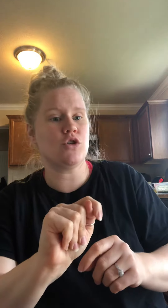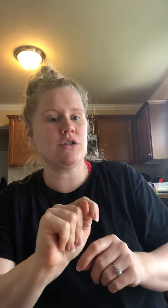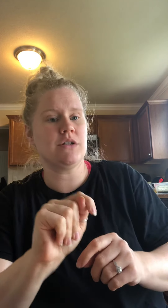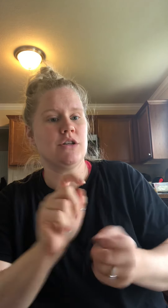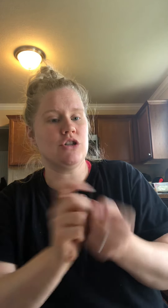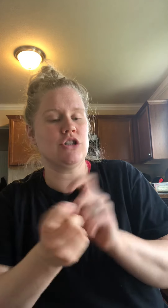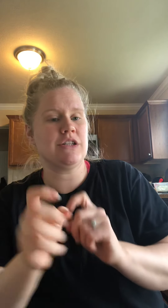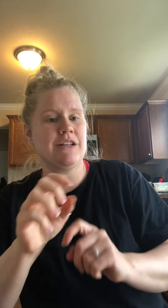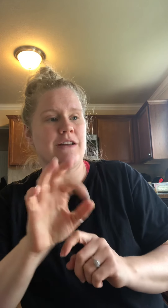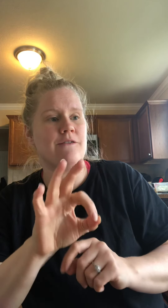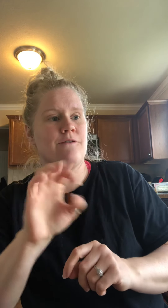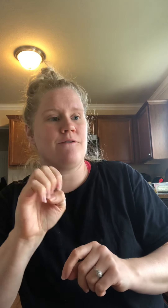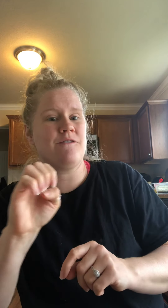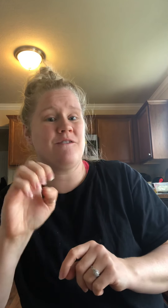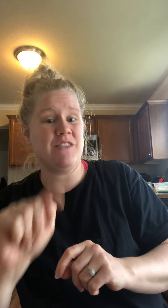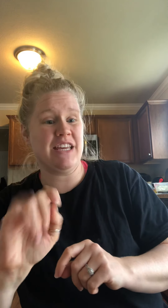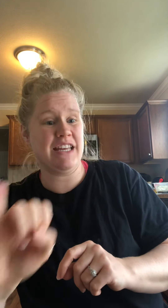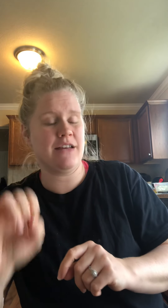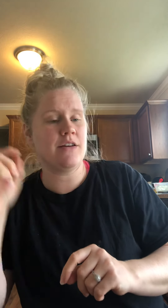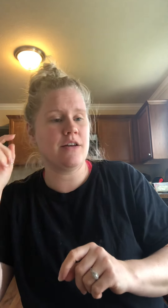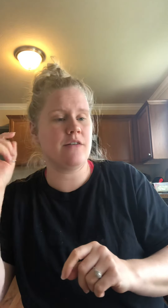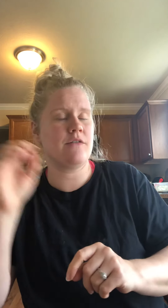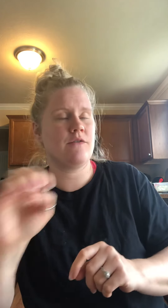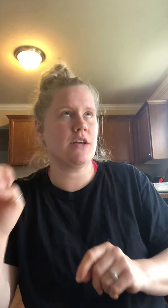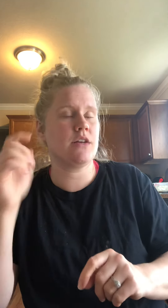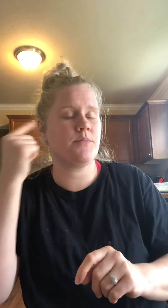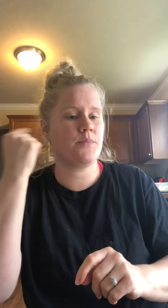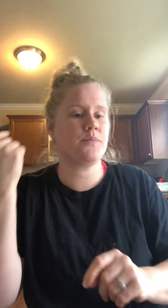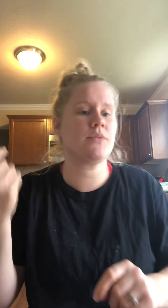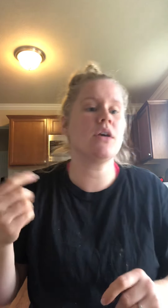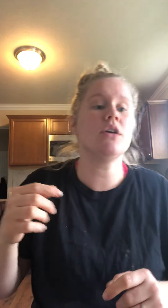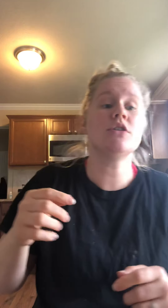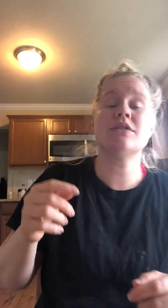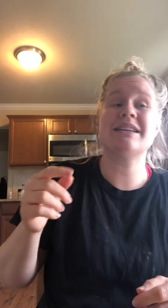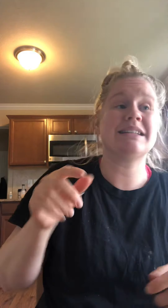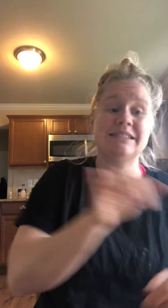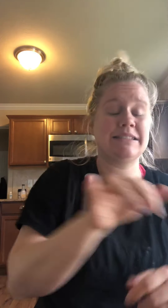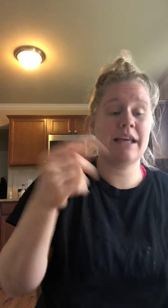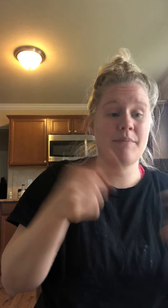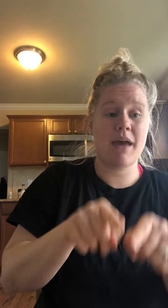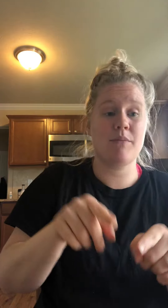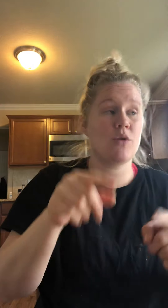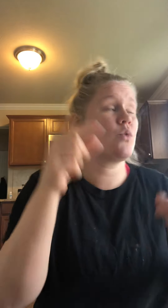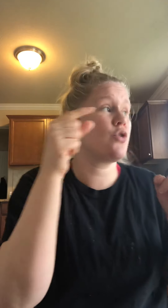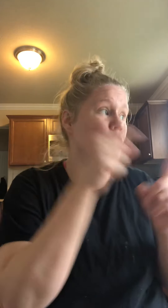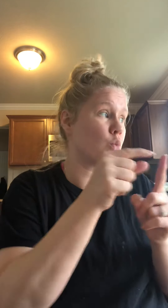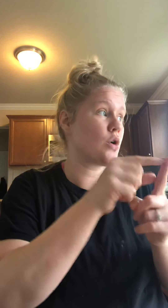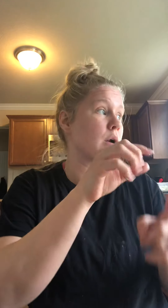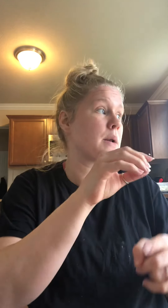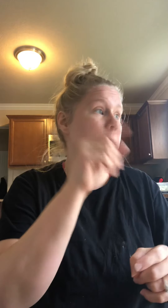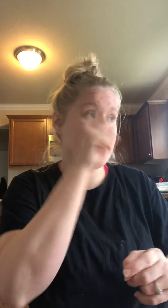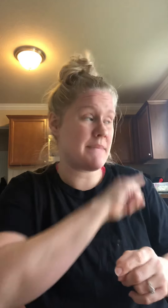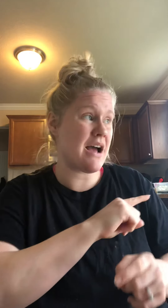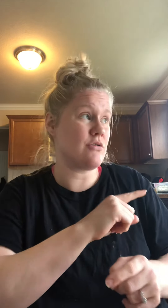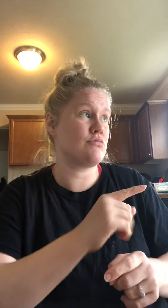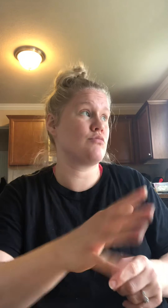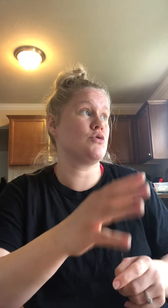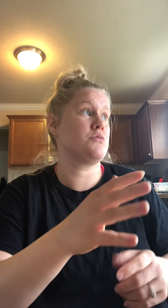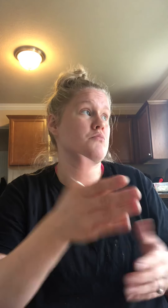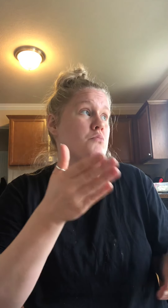Now, the same exact thing happened with the word mouse, which probably used to be moose,